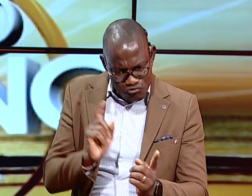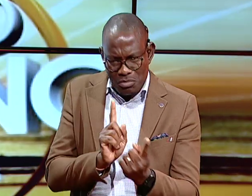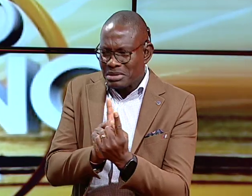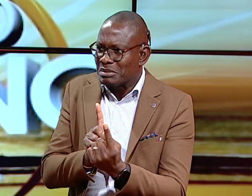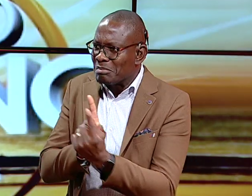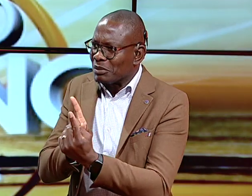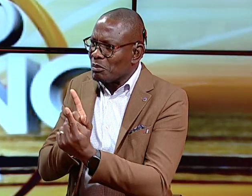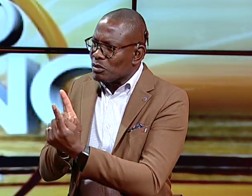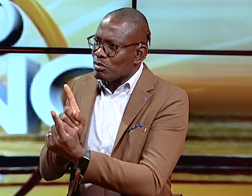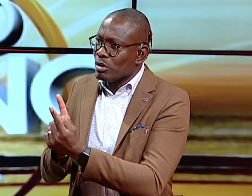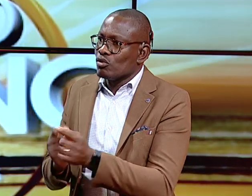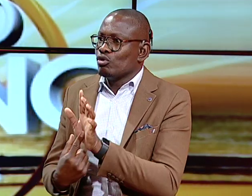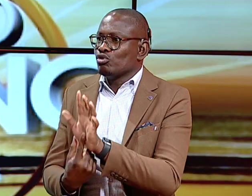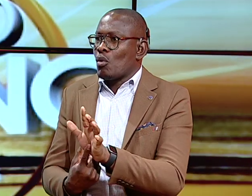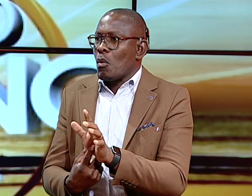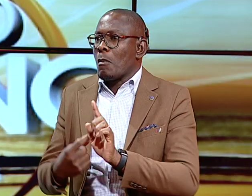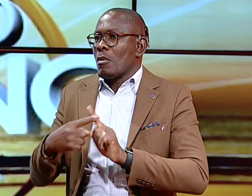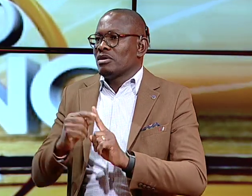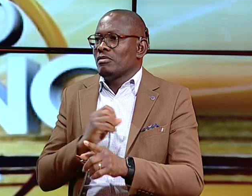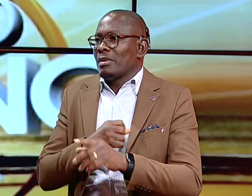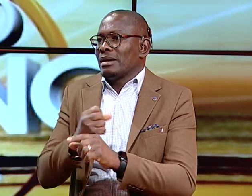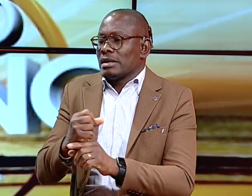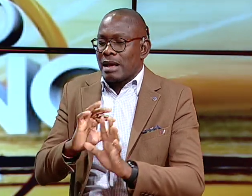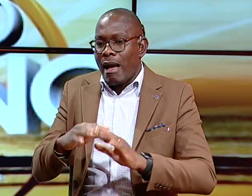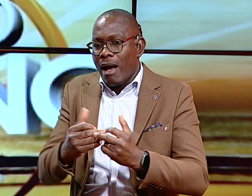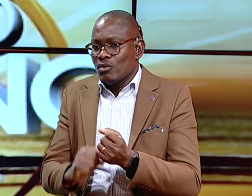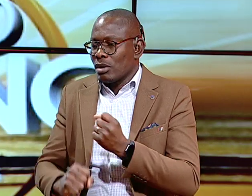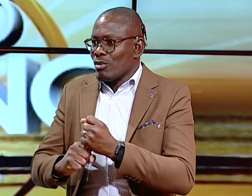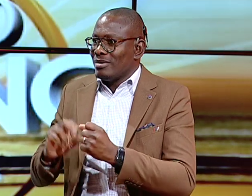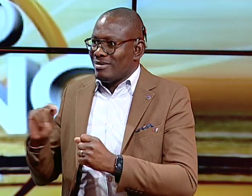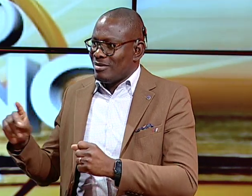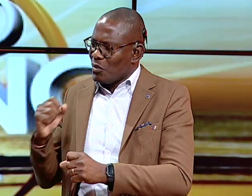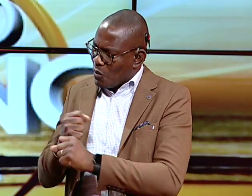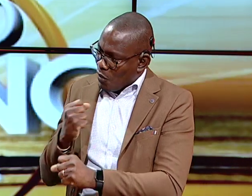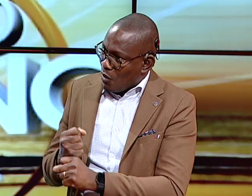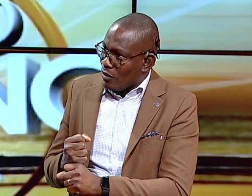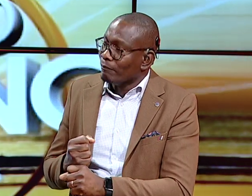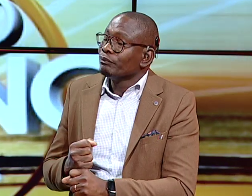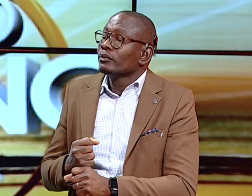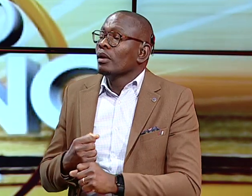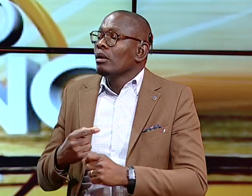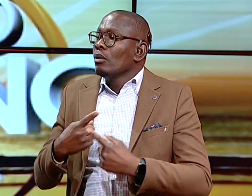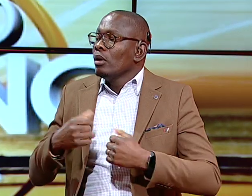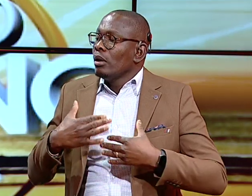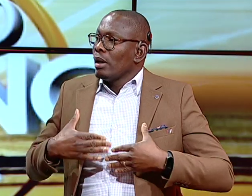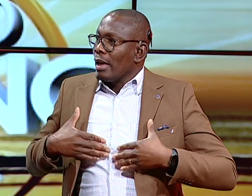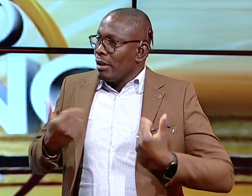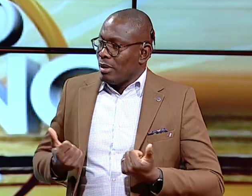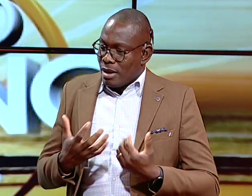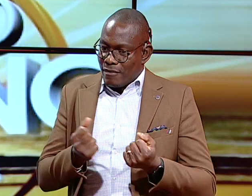that many issues can be addressed. Mm-hmm. So what we've done is met with different departments so that we can see and how